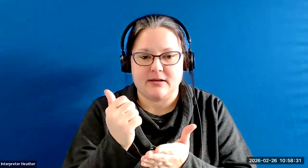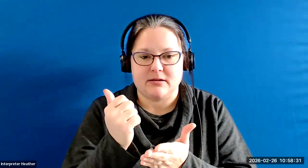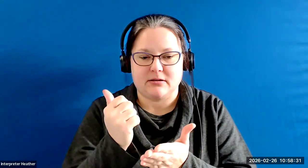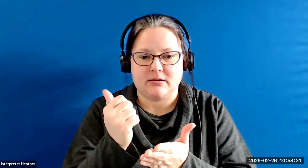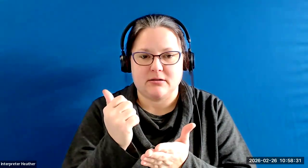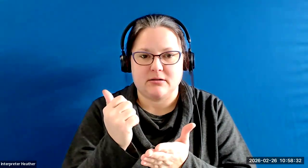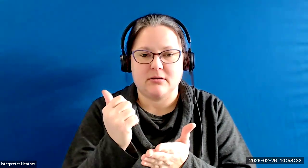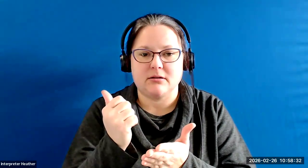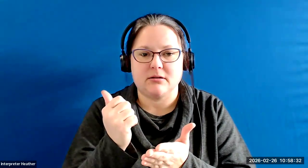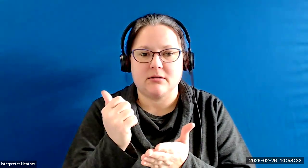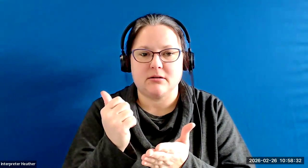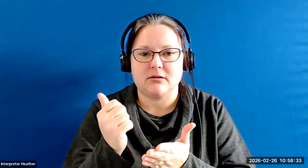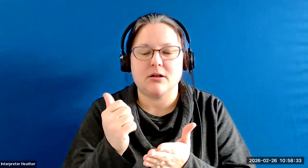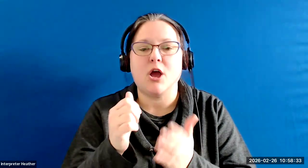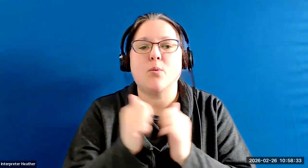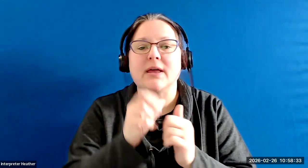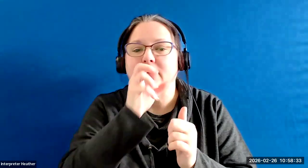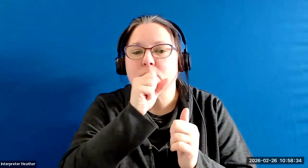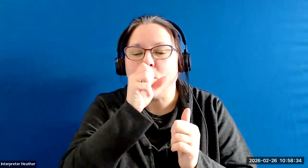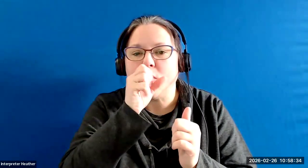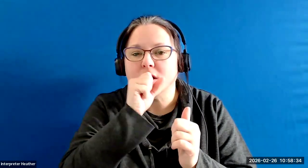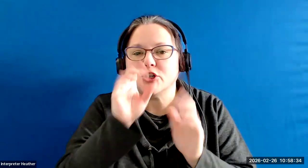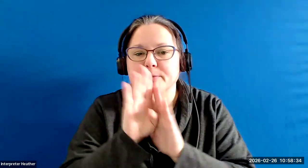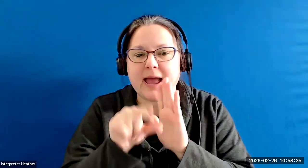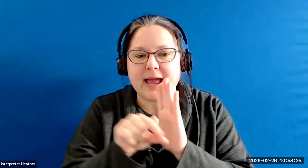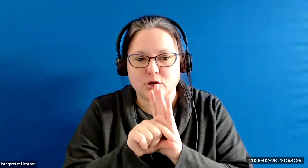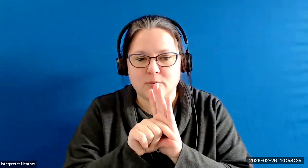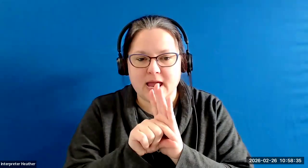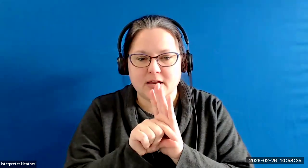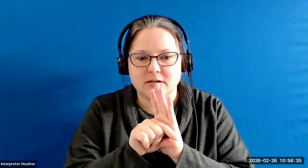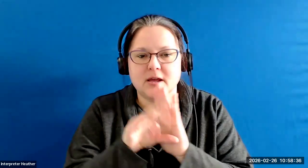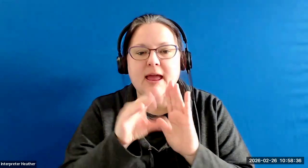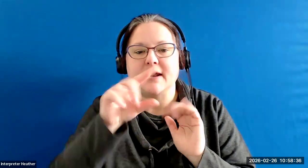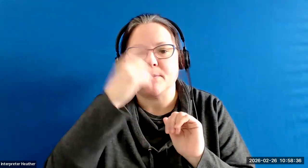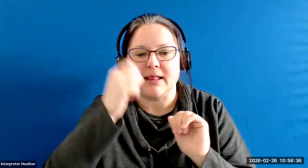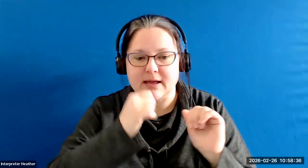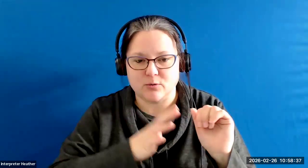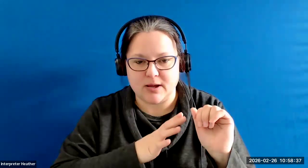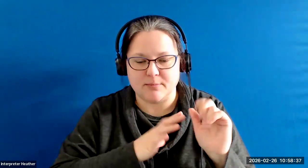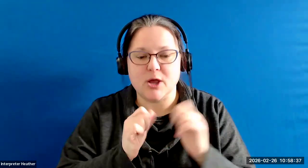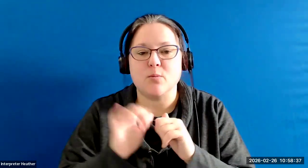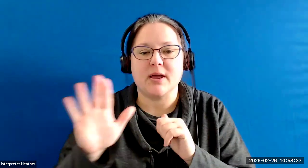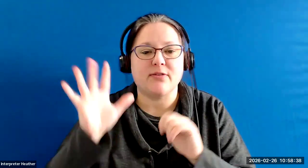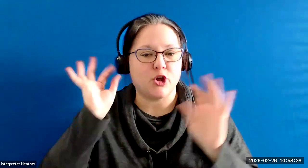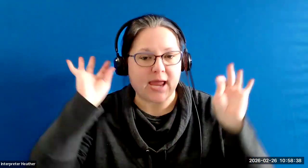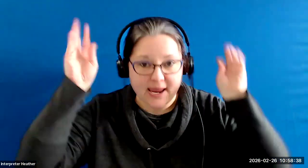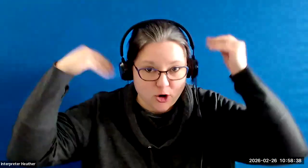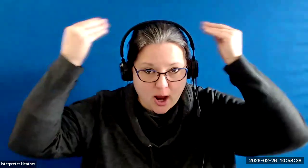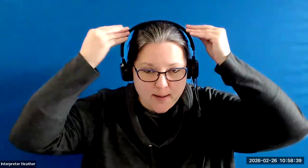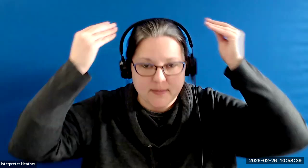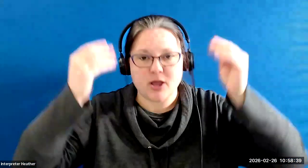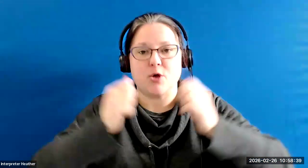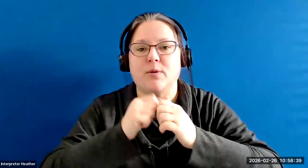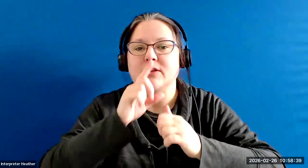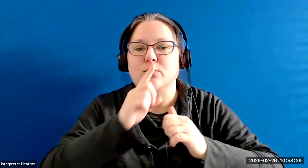printed atop a vibrant orange background, and a black woman with her hair up and large